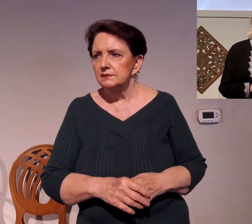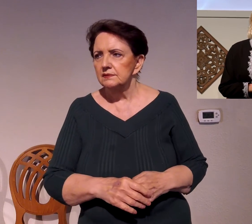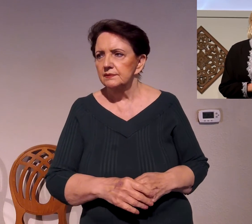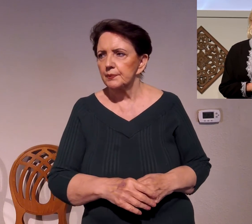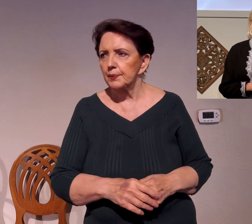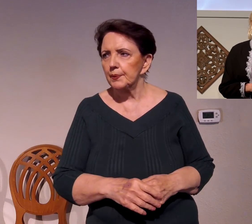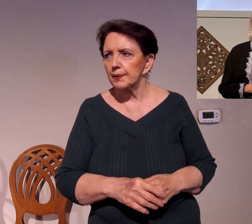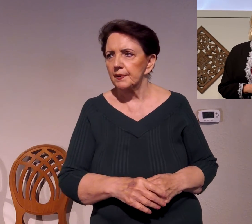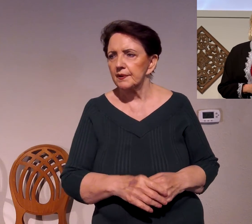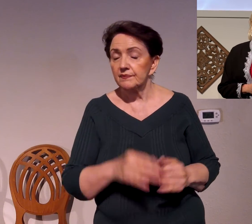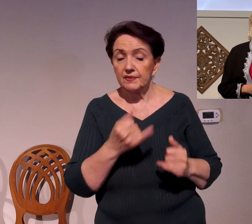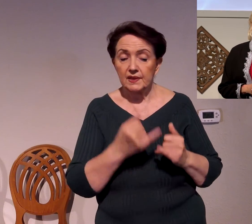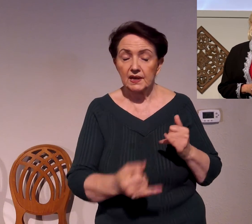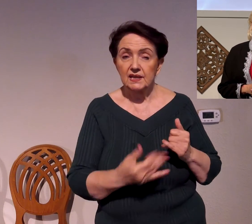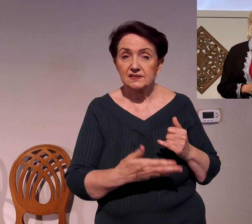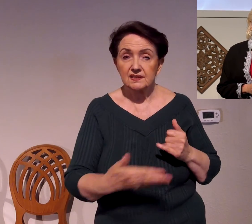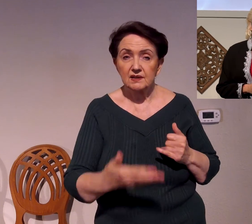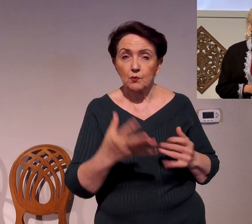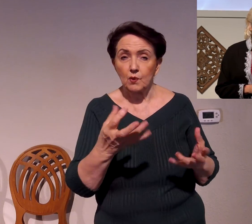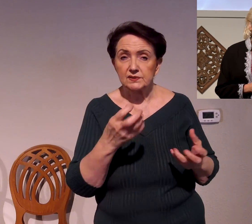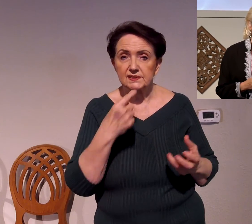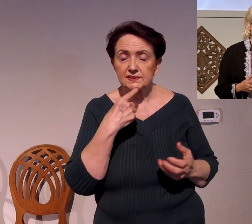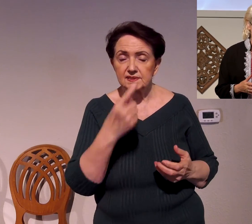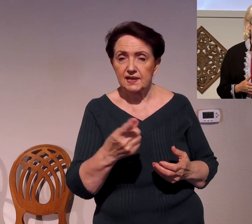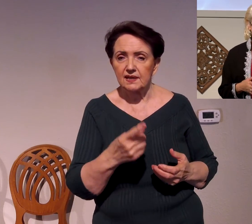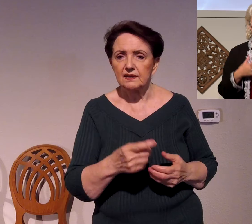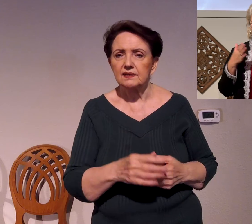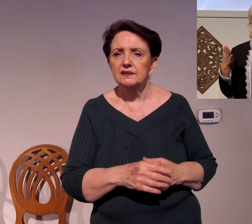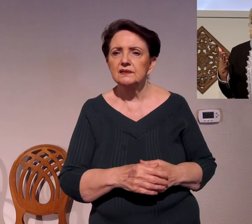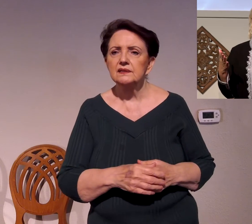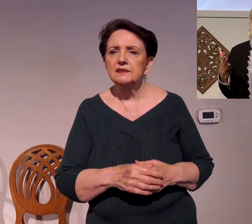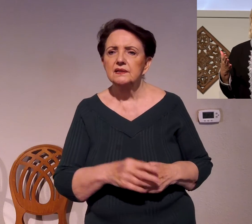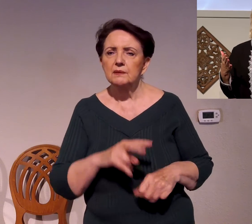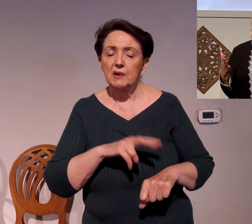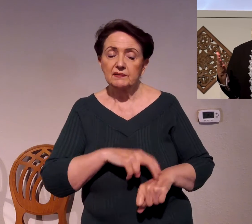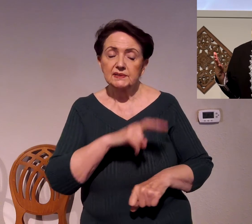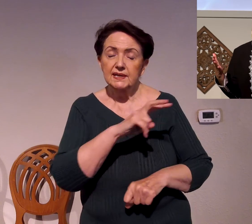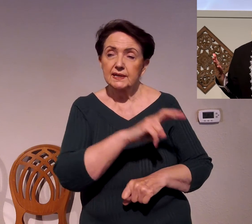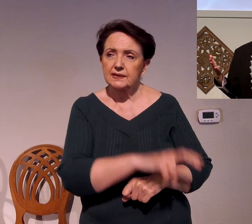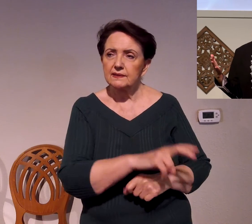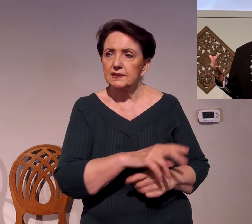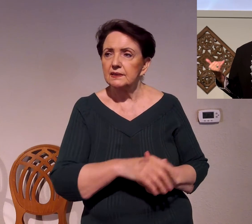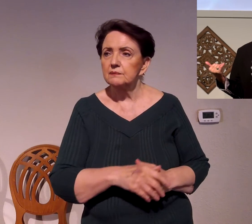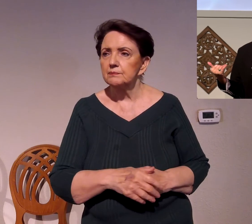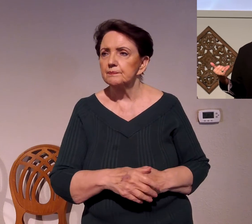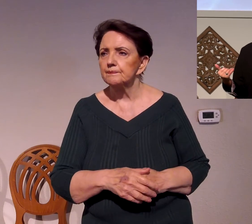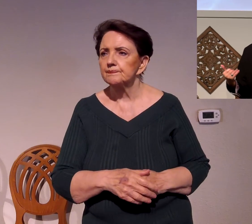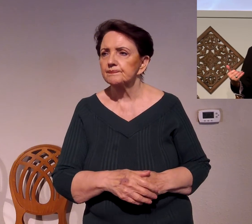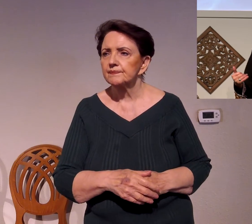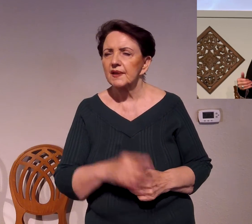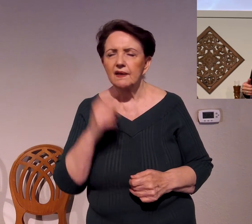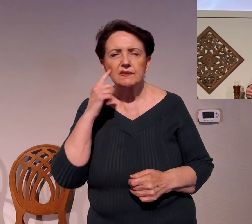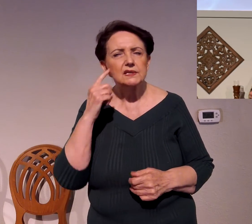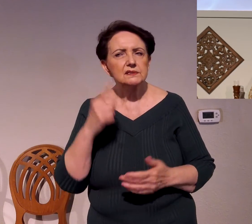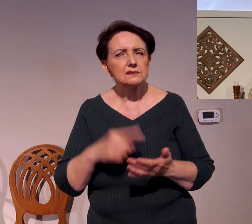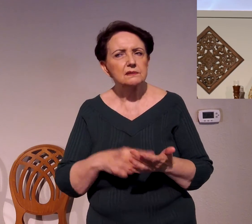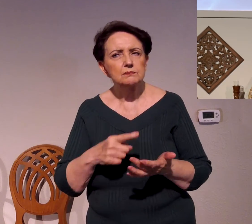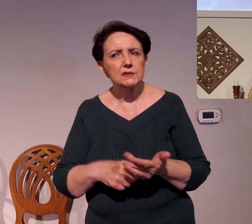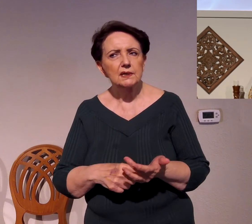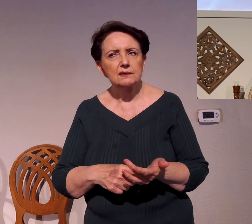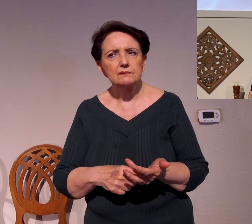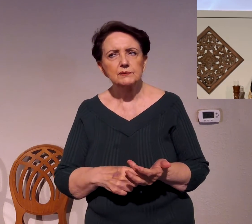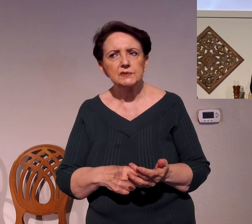The last thing I want to say about this being in the leap, taking the leap and being in the leap, is that I think sometimes